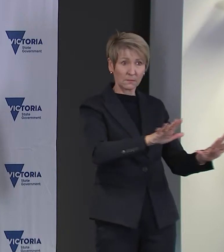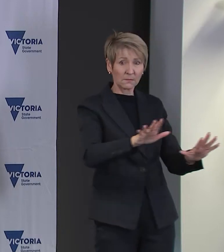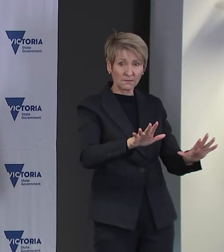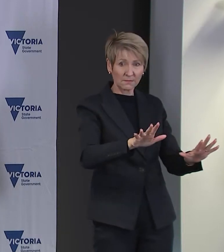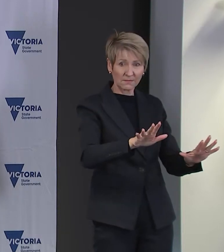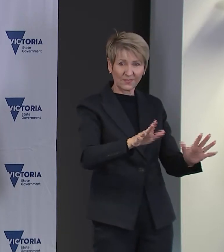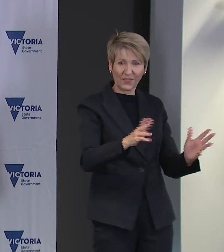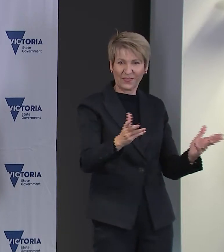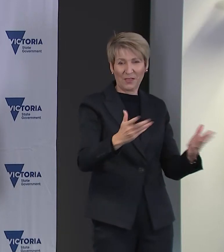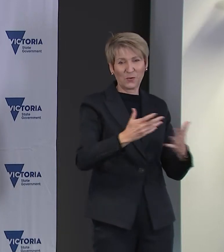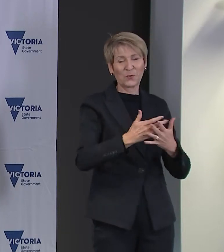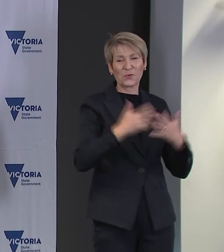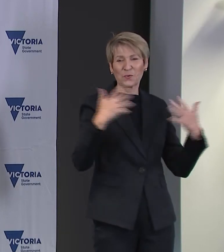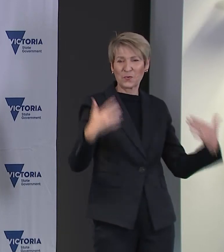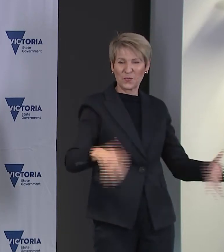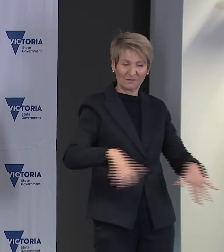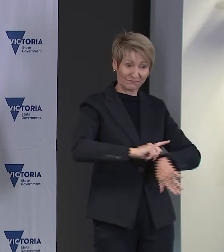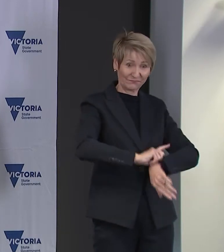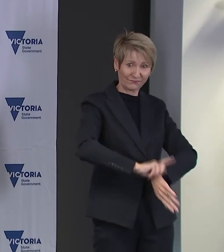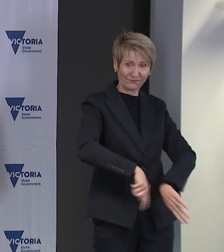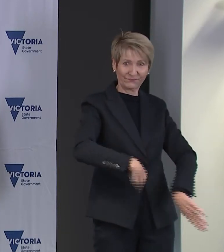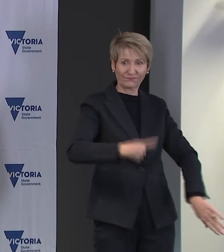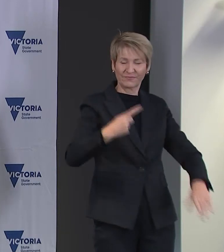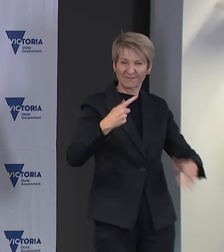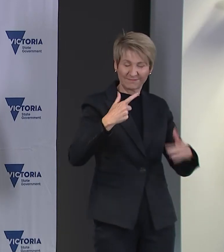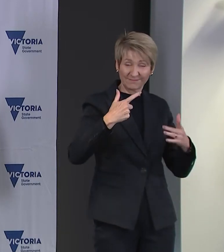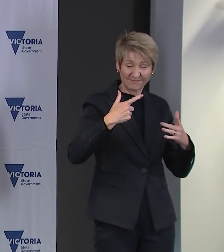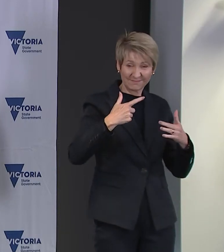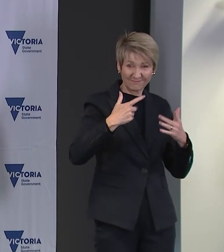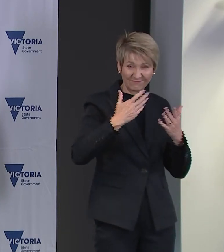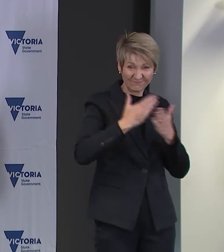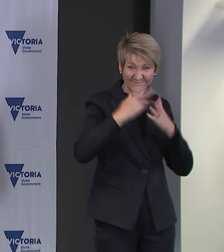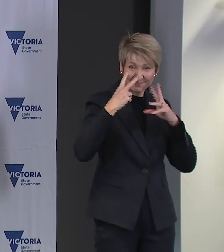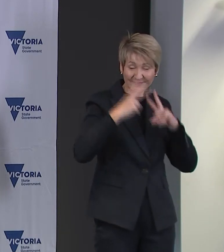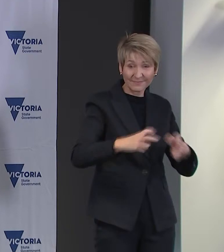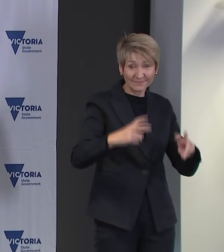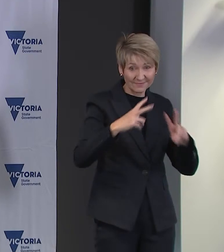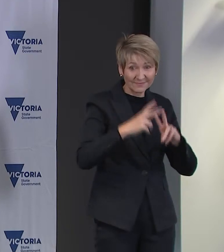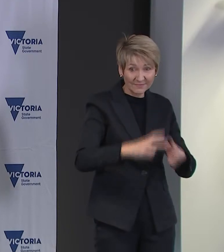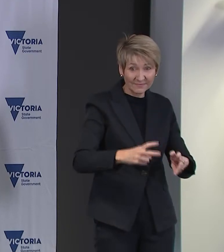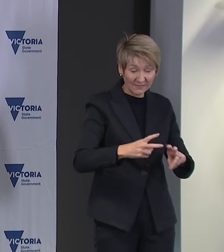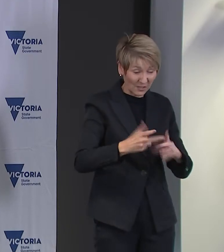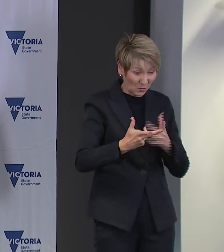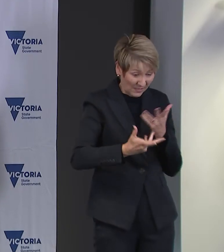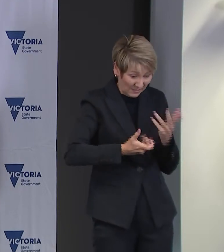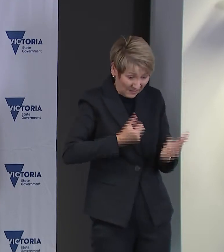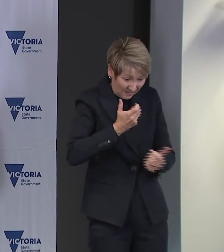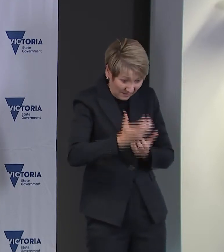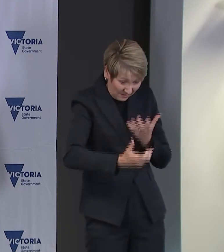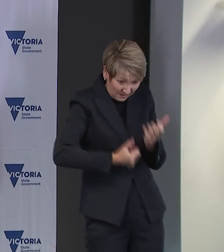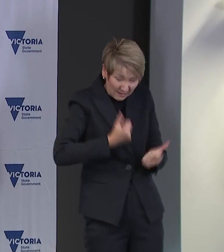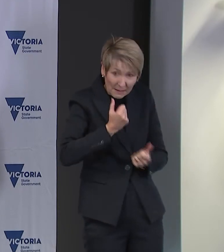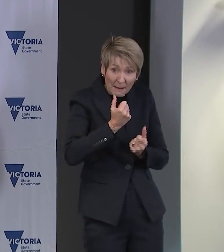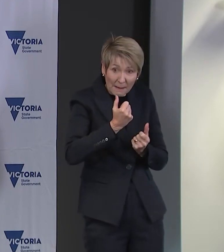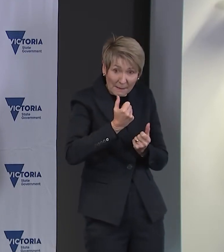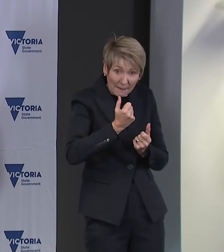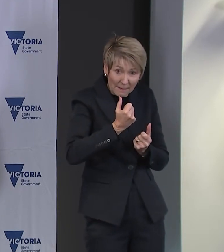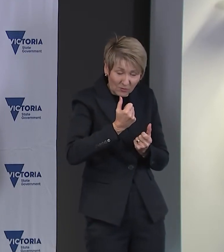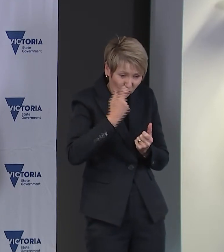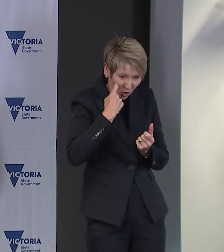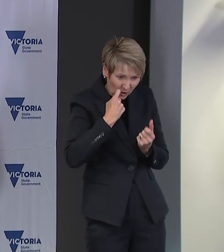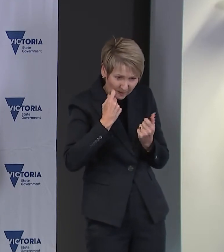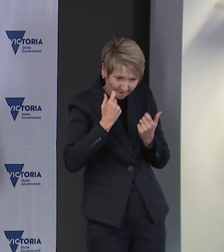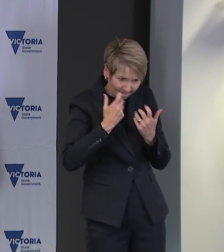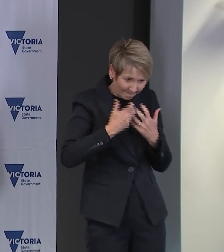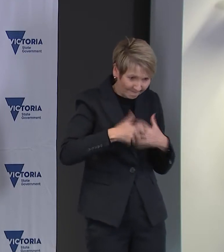circuits. These all go into the mix, and rest assured, the people of Victoria, that we don't want to keep